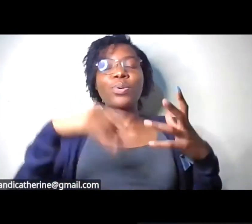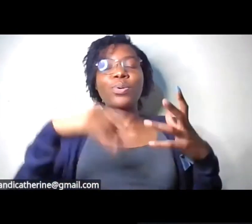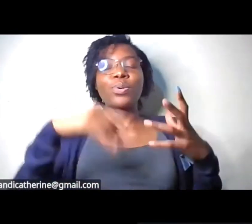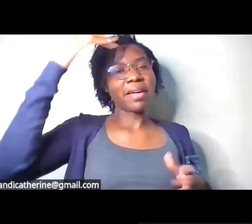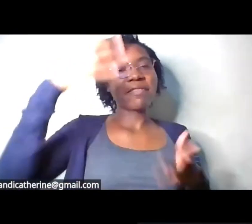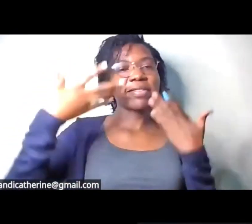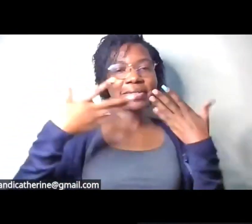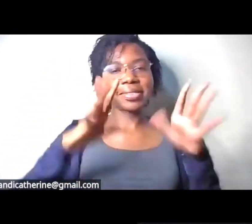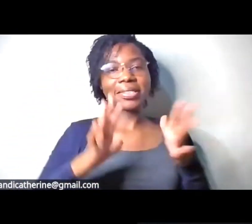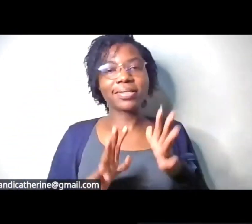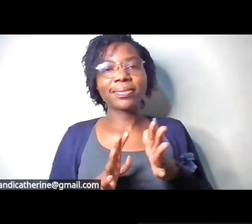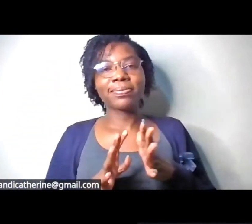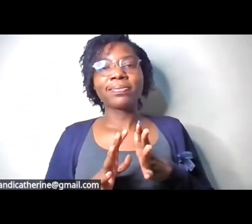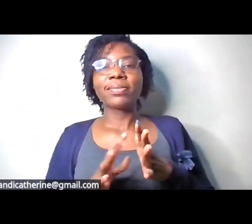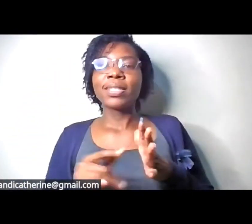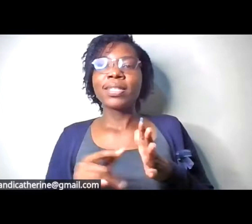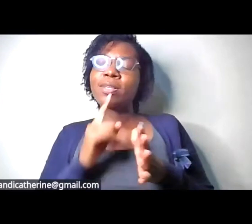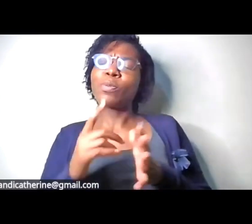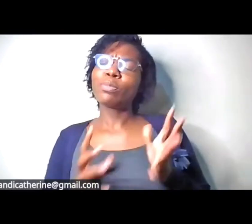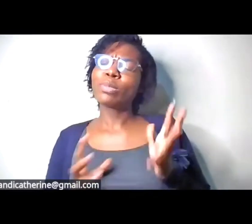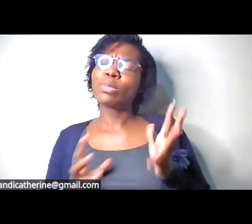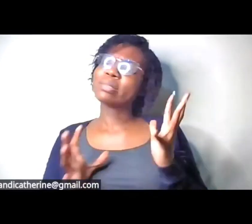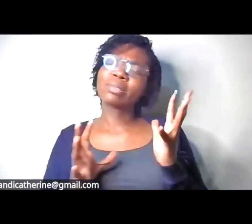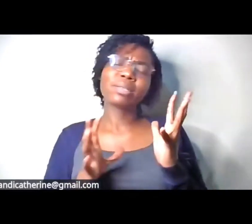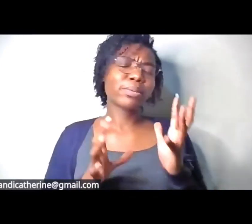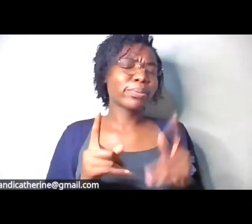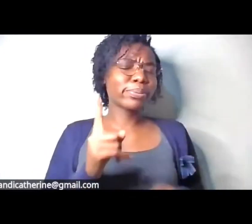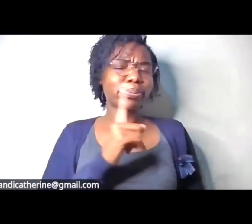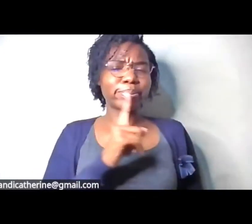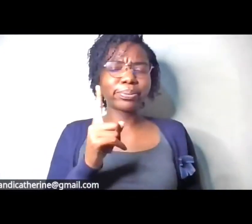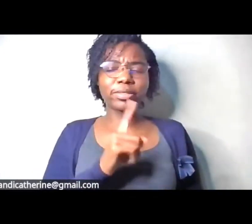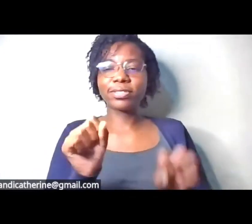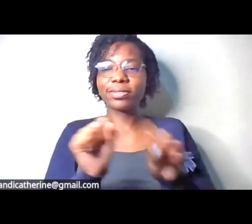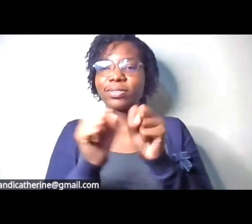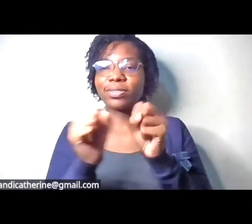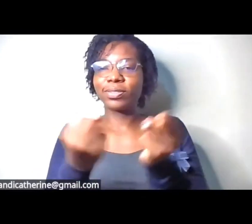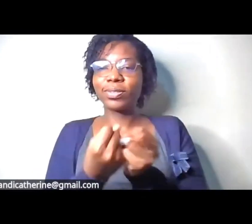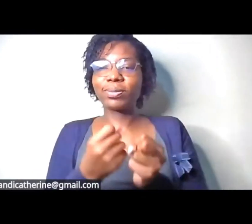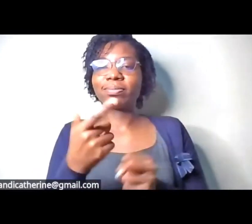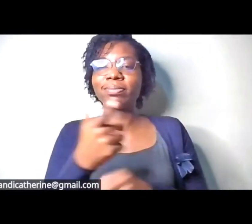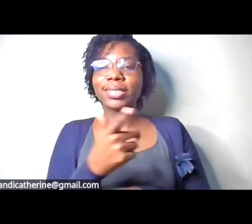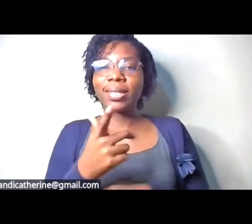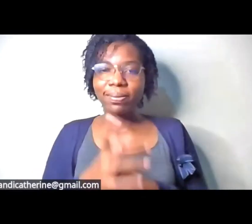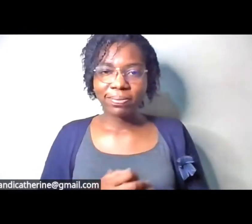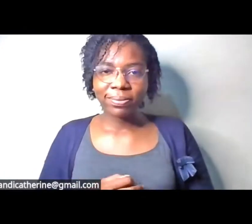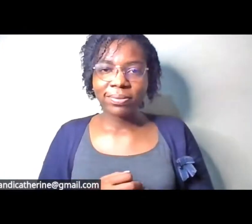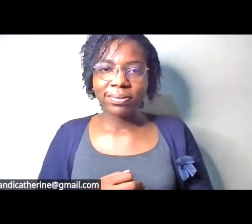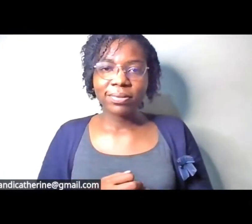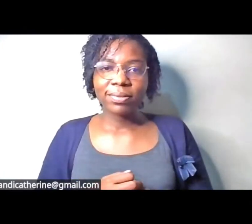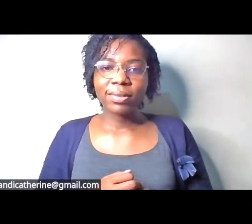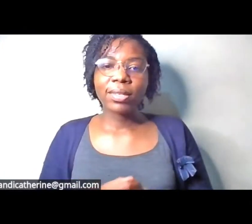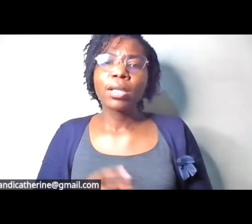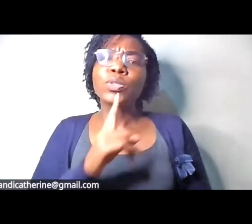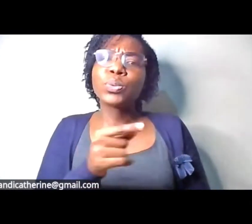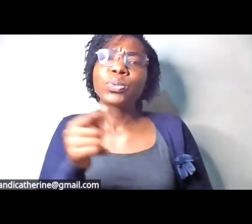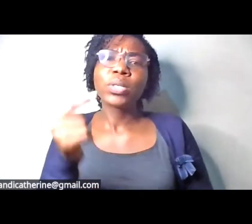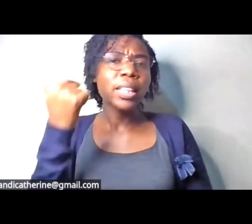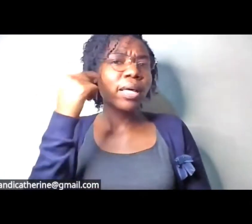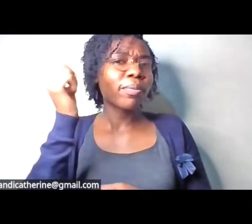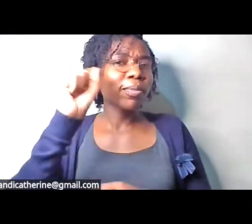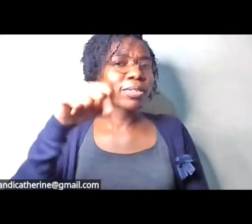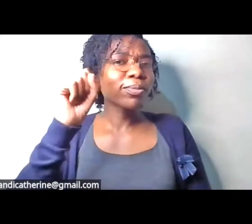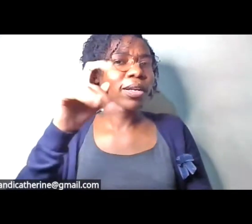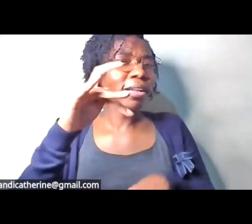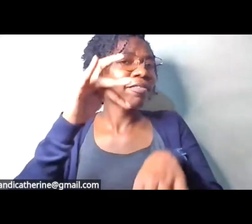There's all this pressure that is coming with social media. Does it affect the quality of relationships